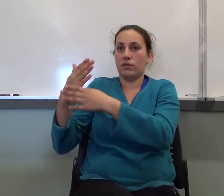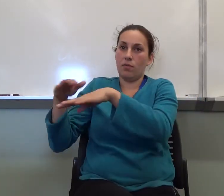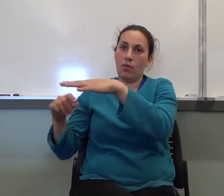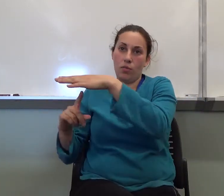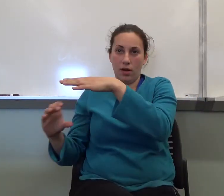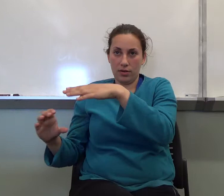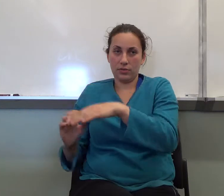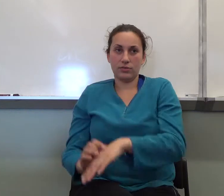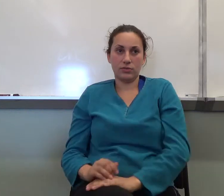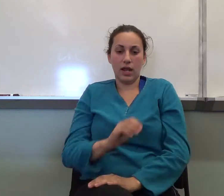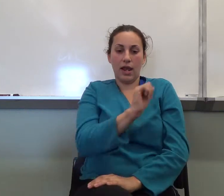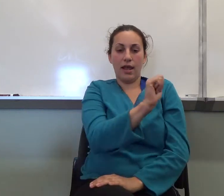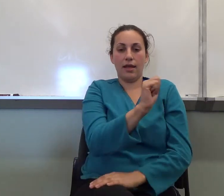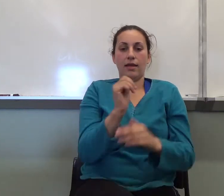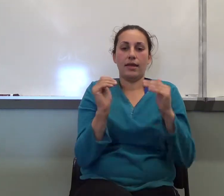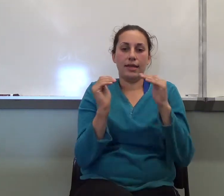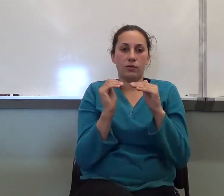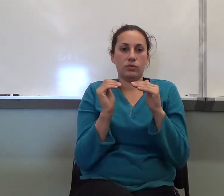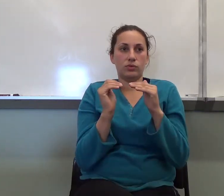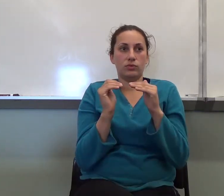A is equal to 54.